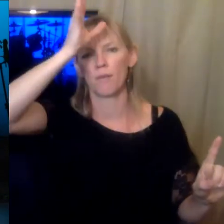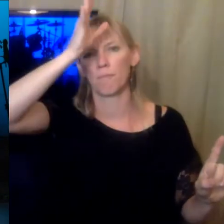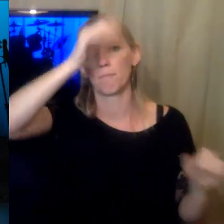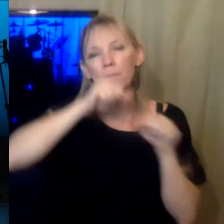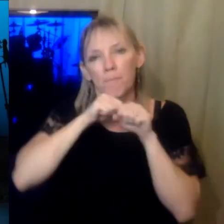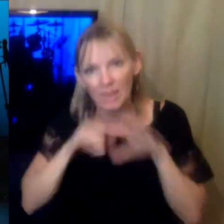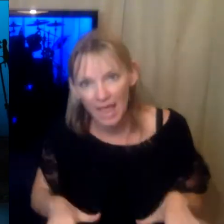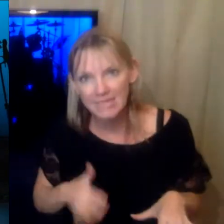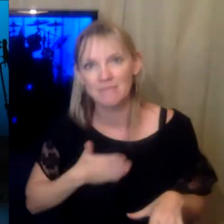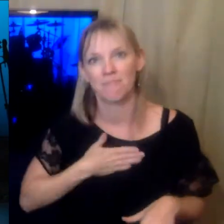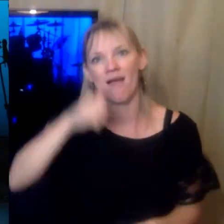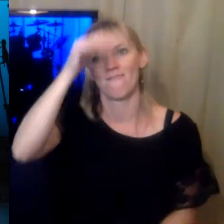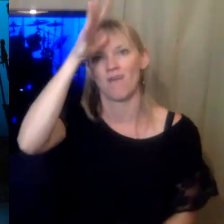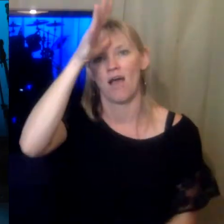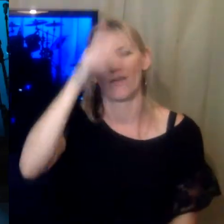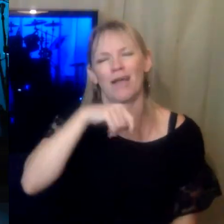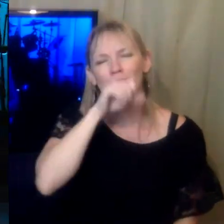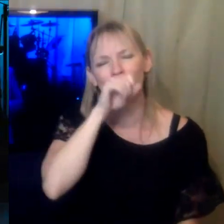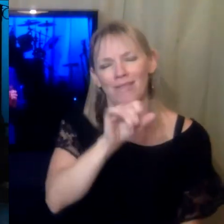love that.